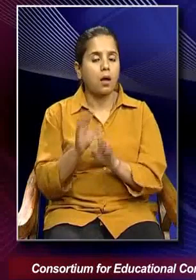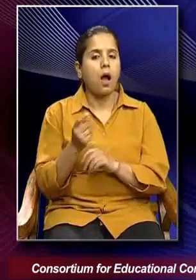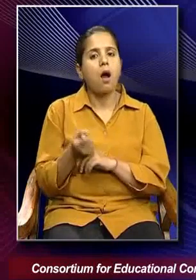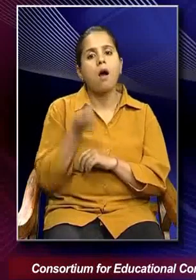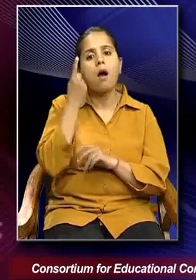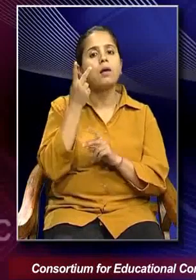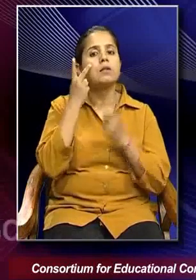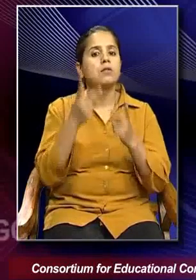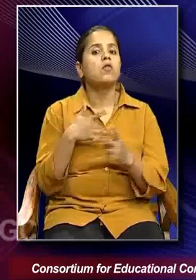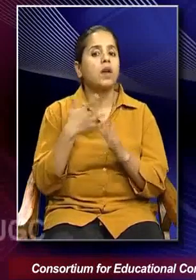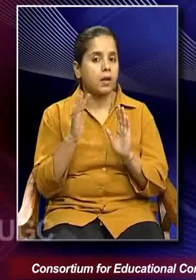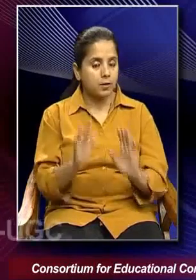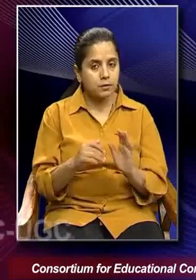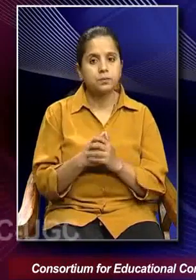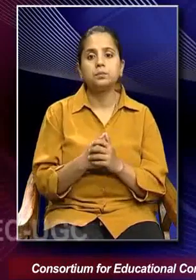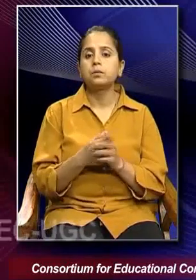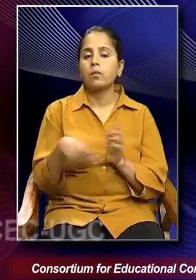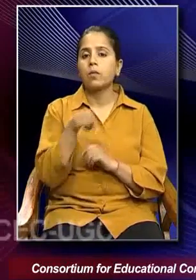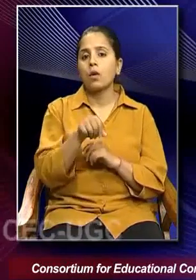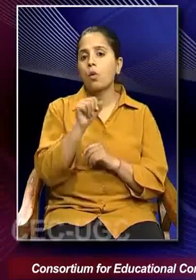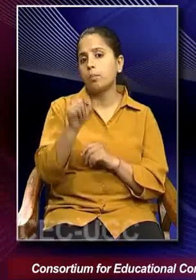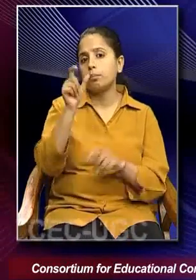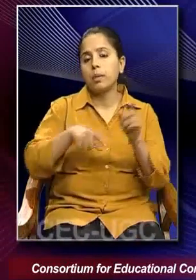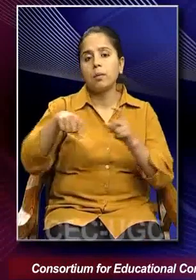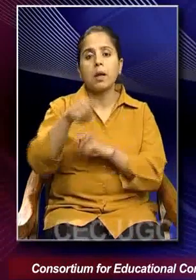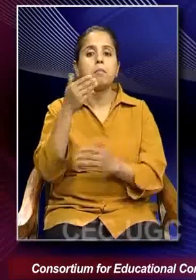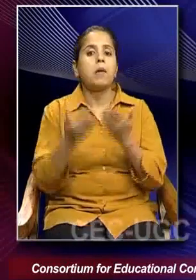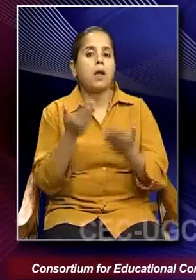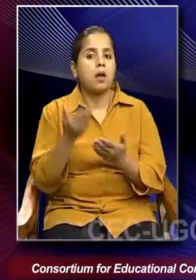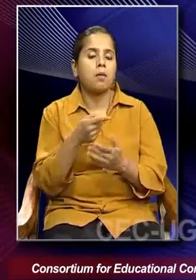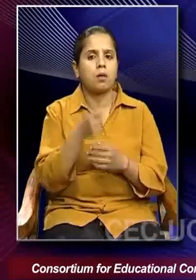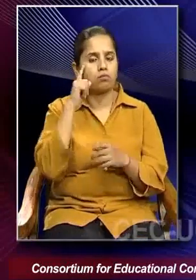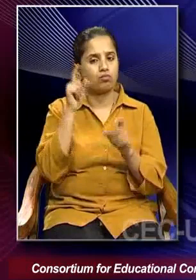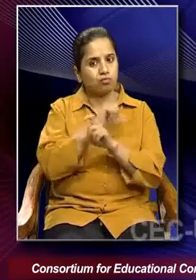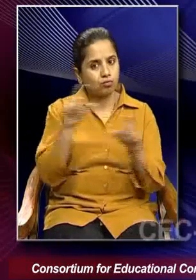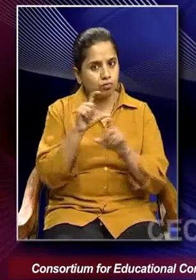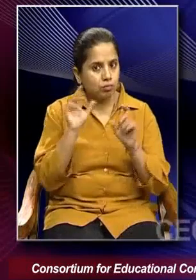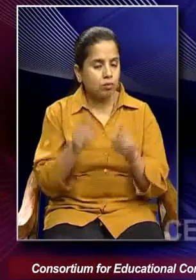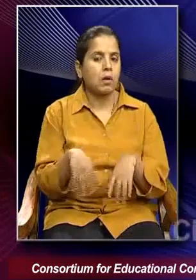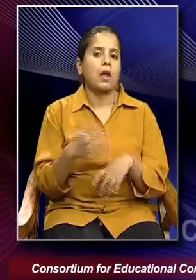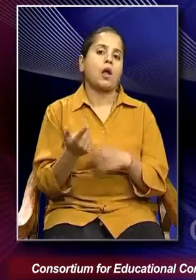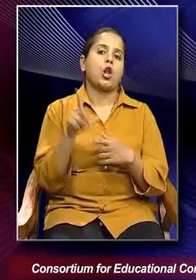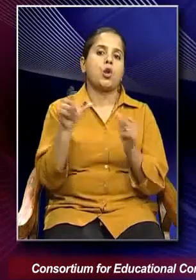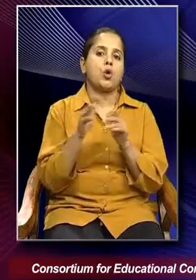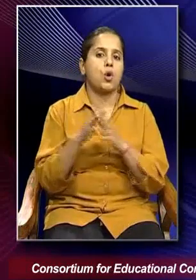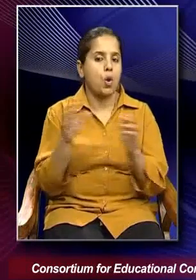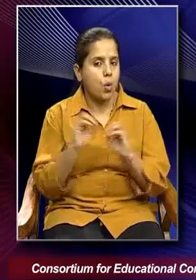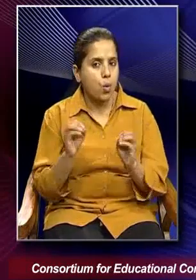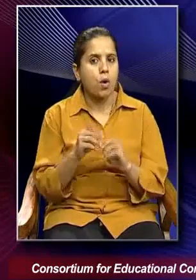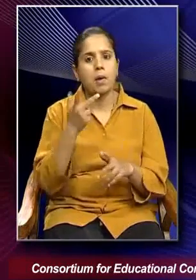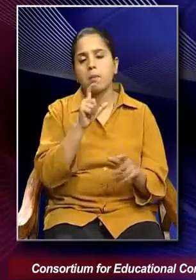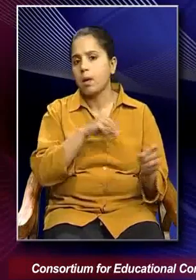understand the volume of people who may be classified as illegal or undocumented